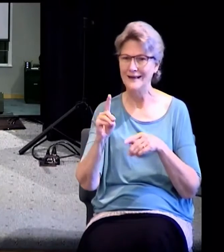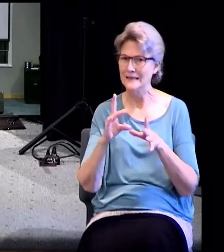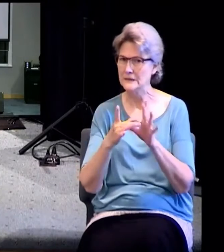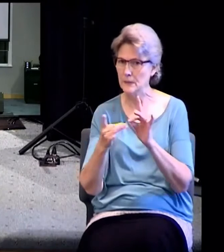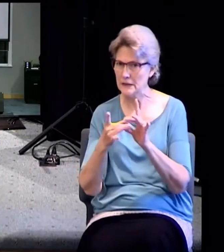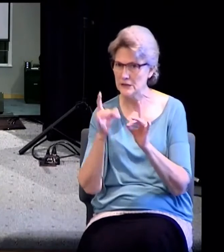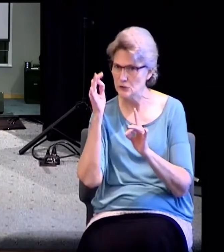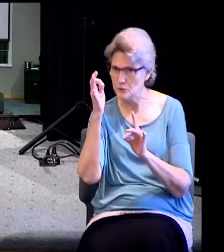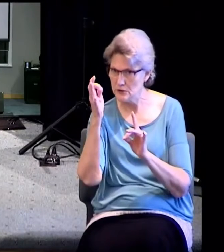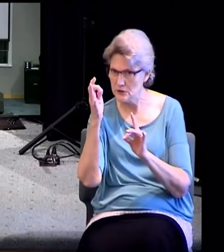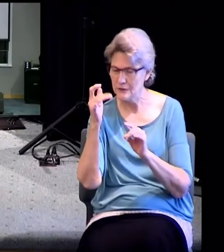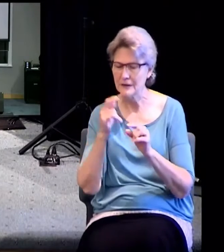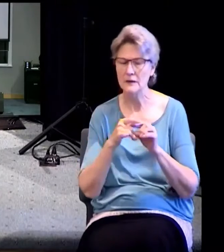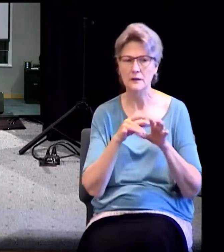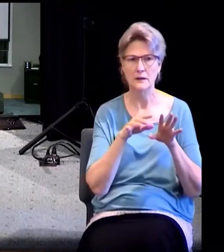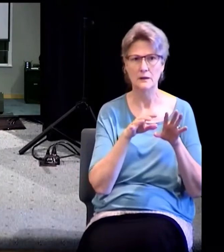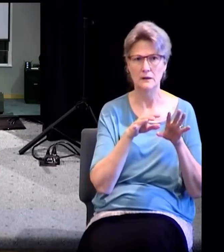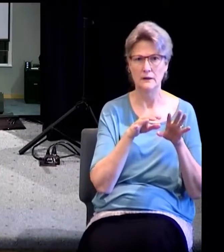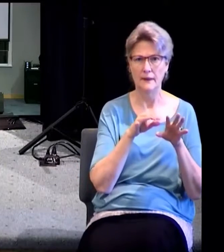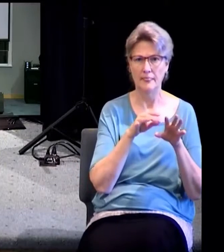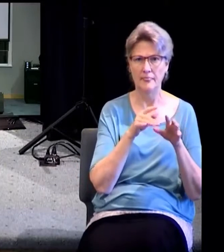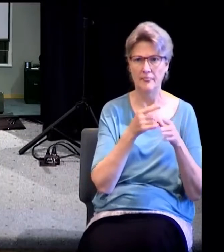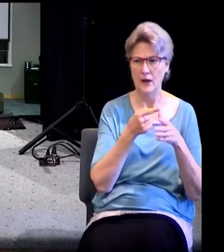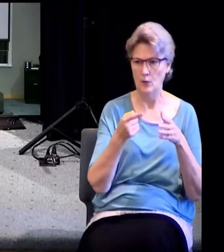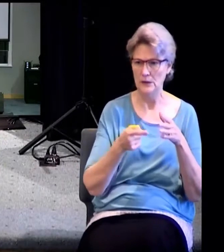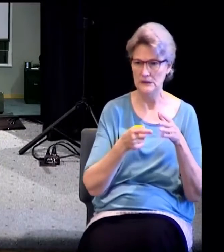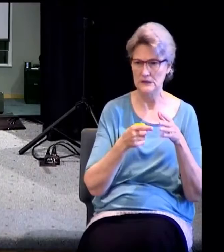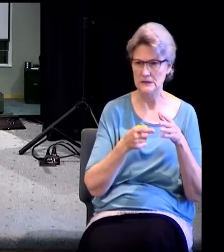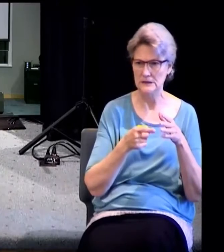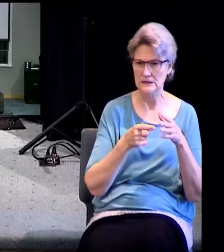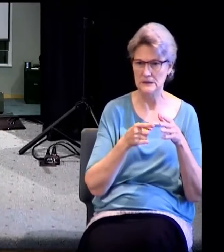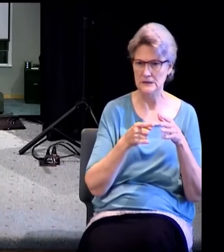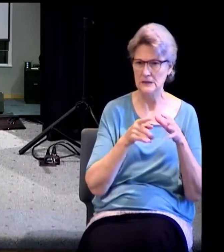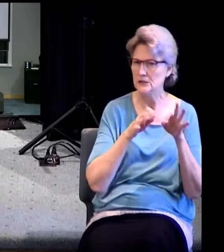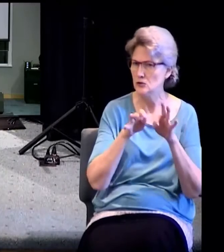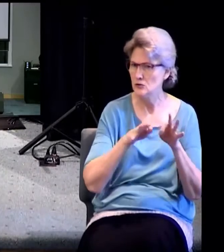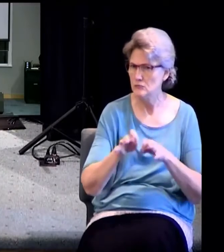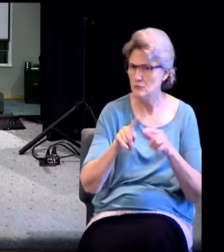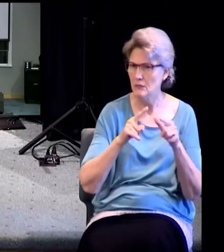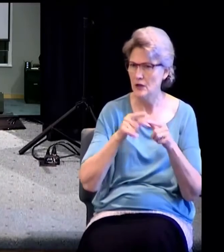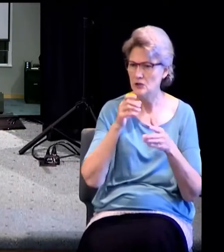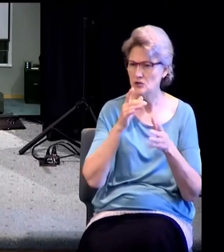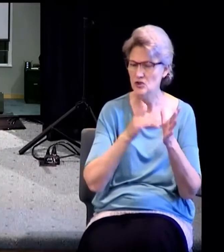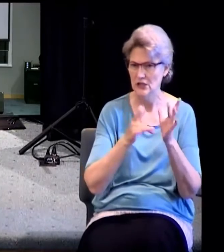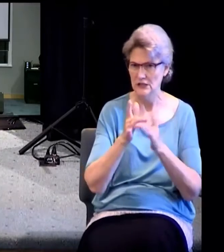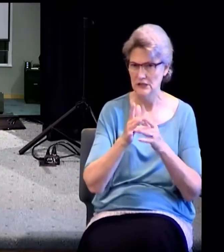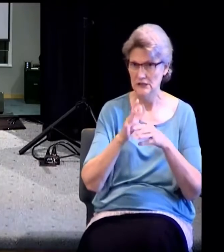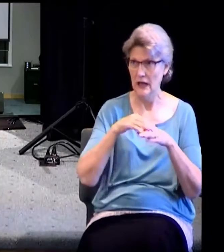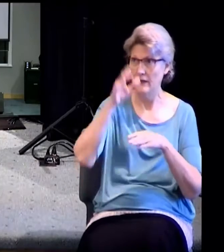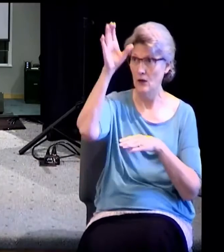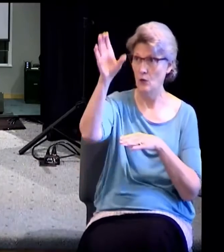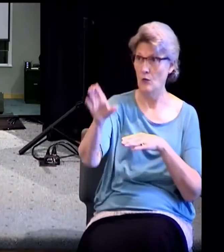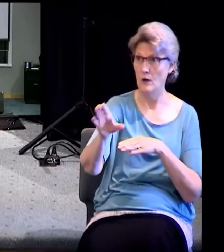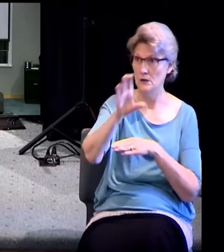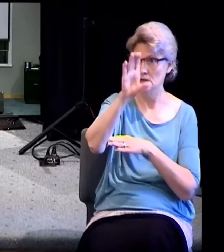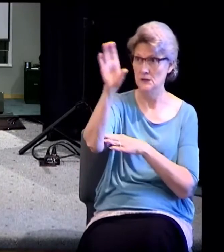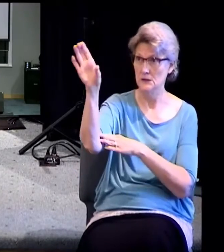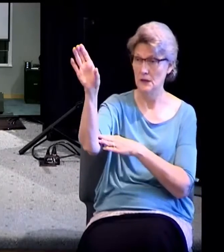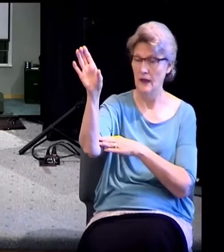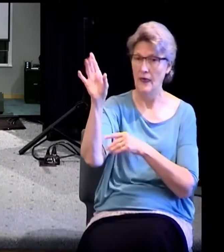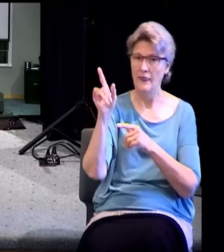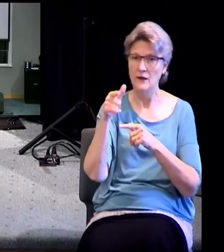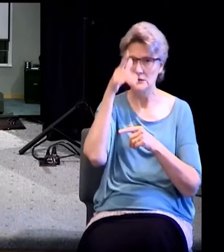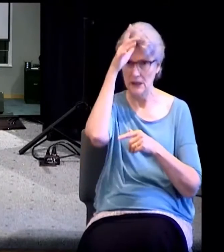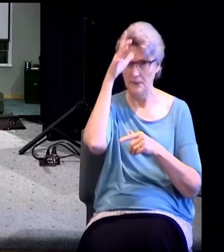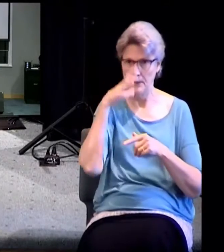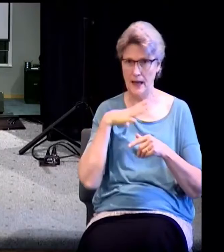cross. And a man by the name of Henry Tissot, he's a Hebrew expert,